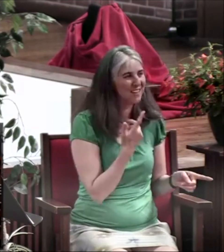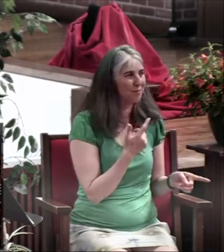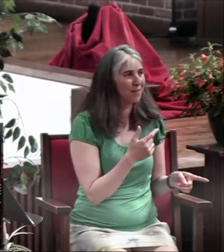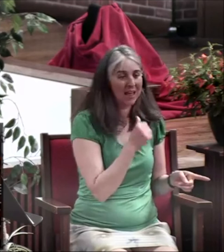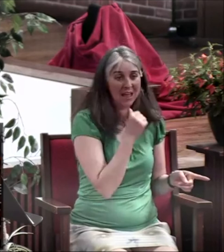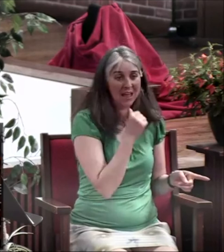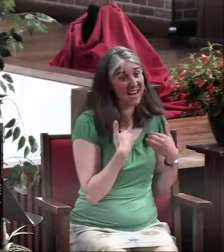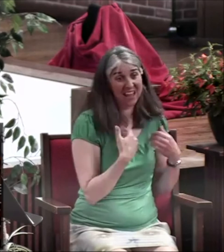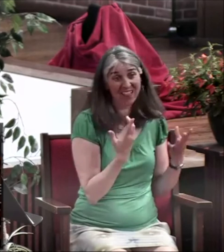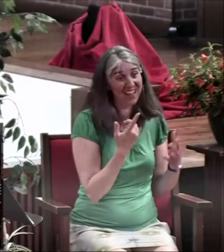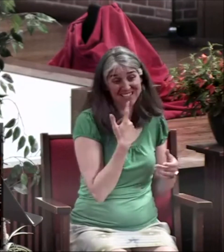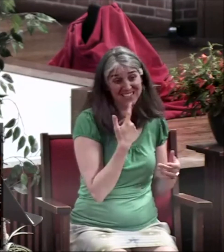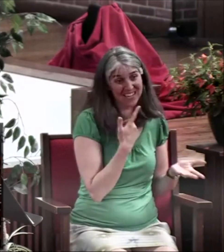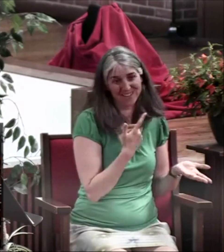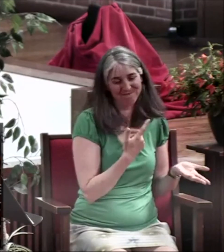have much to say.